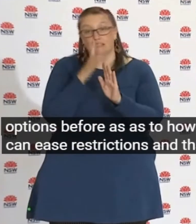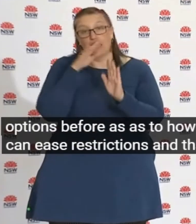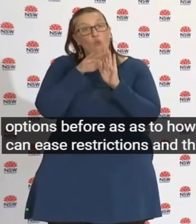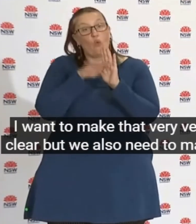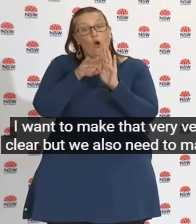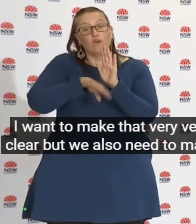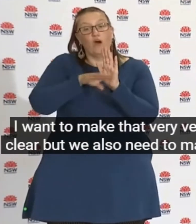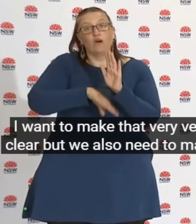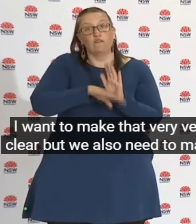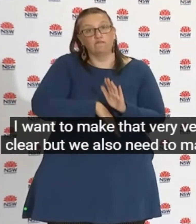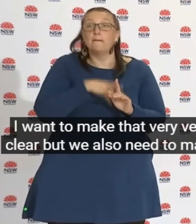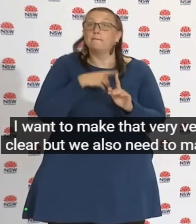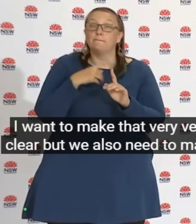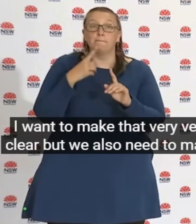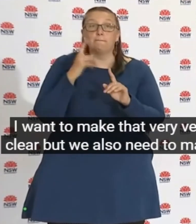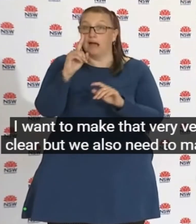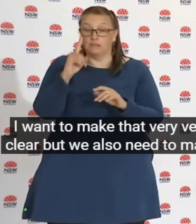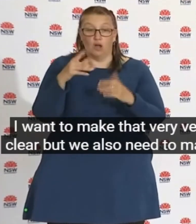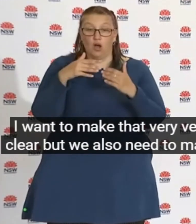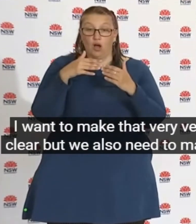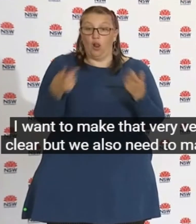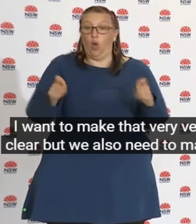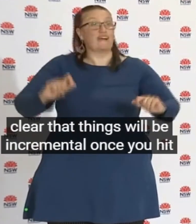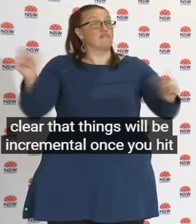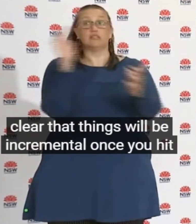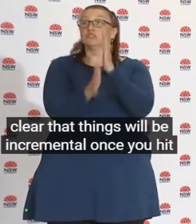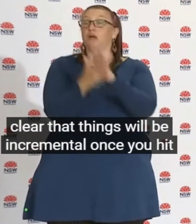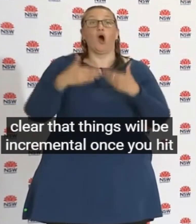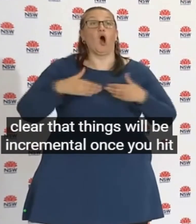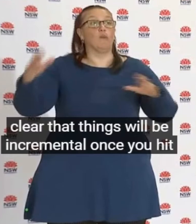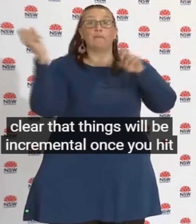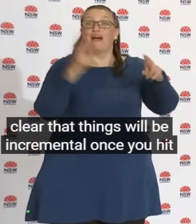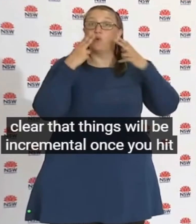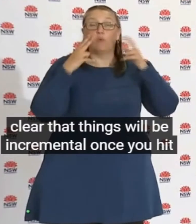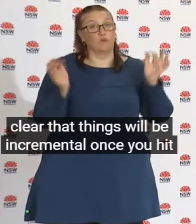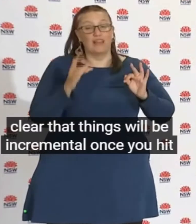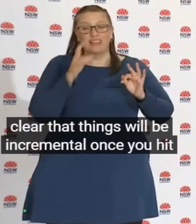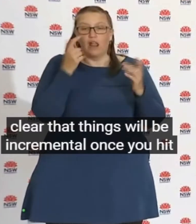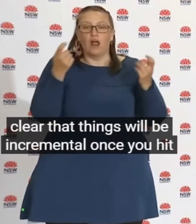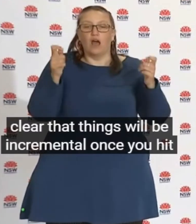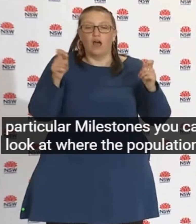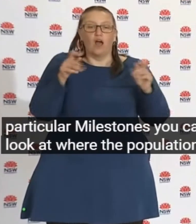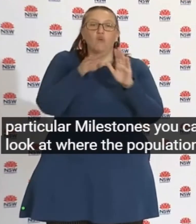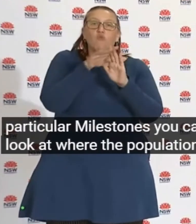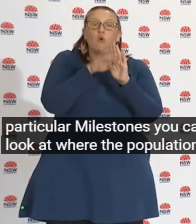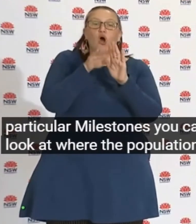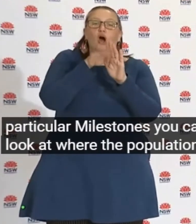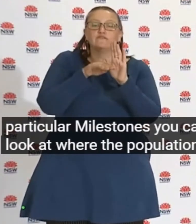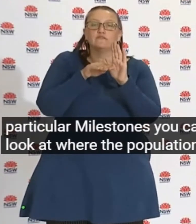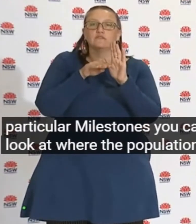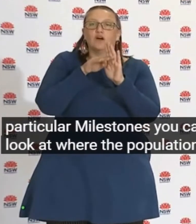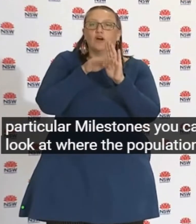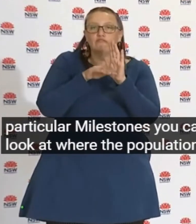clear that things will be incremental. Once you hit particular milestones, you can look at where the populations are vaccinated, you can provide greater